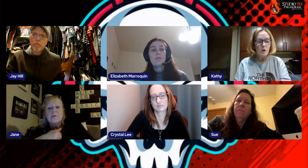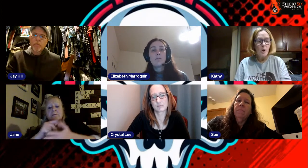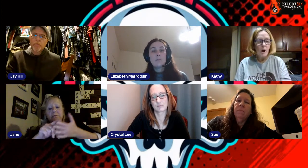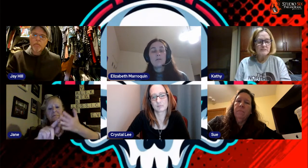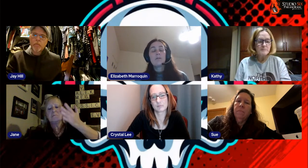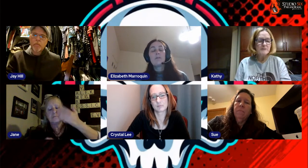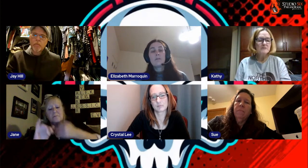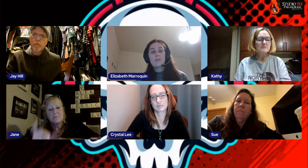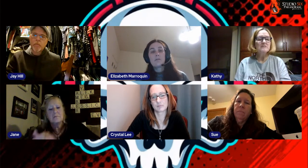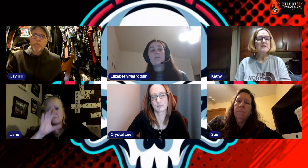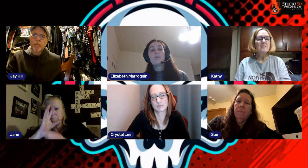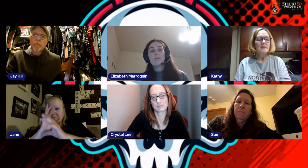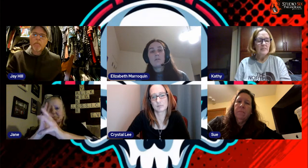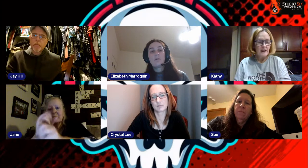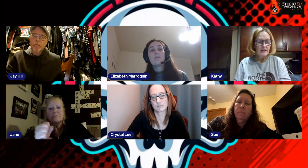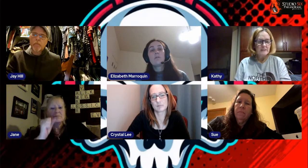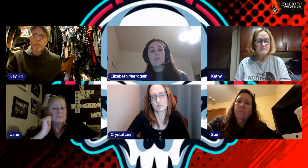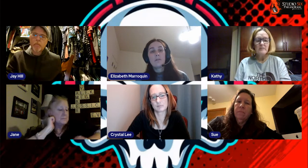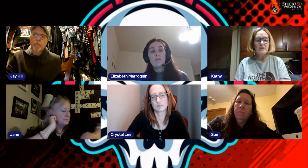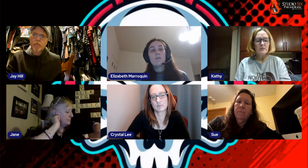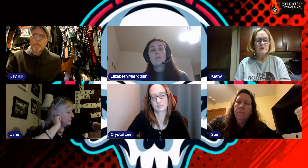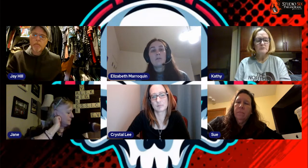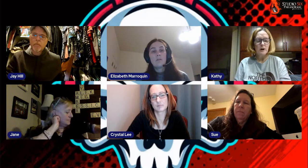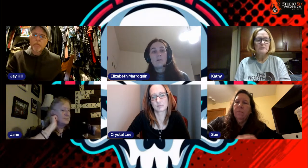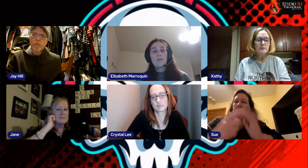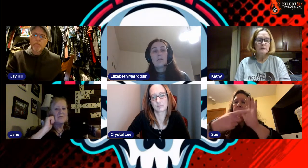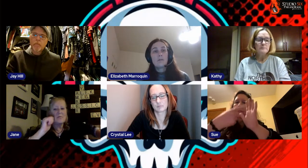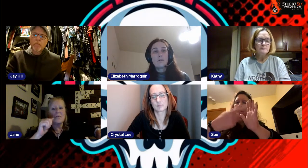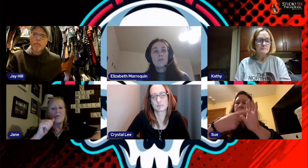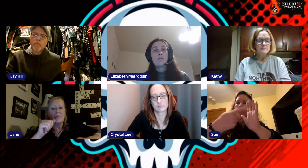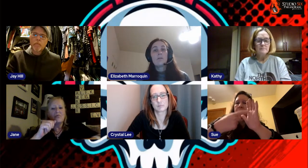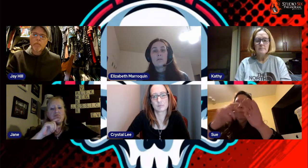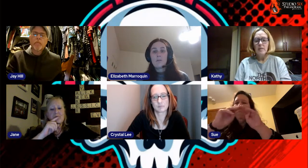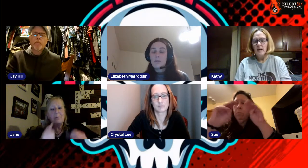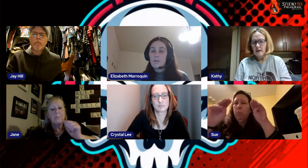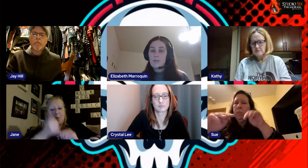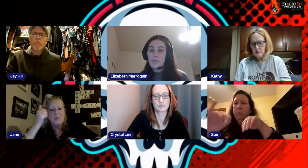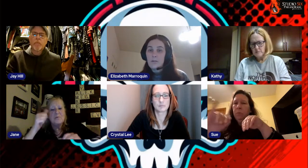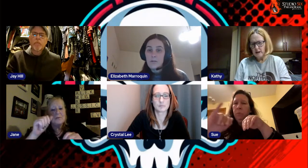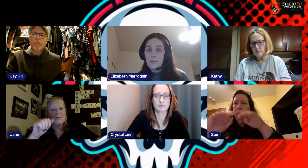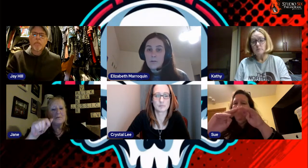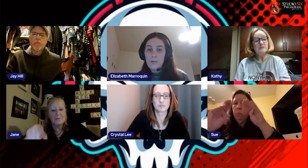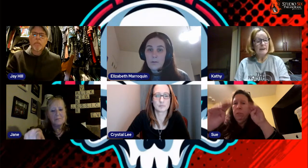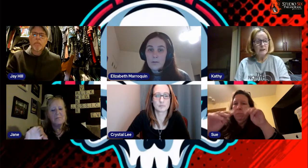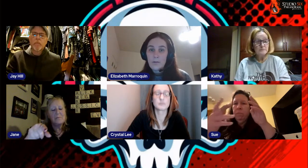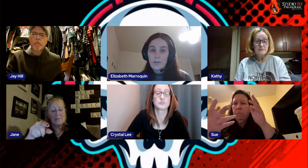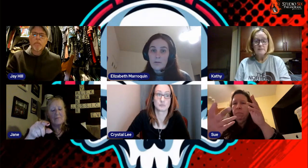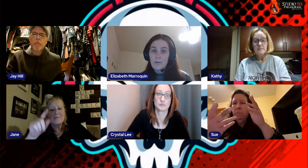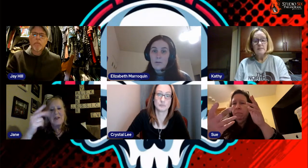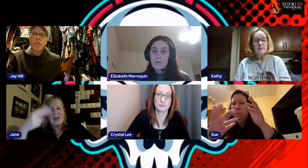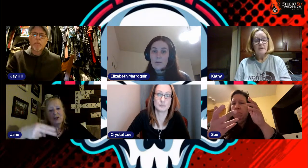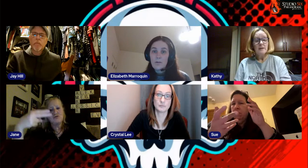home, hospitals, that kind of stuff, they're drawn to. Mm-hmm. And